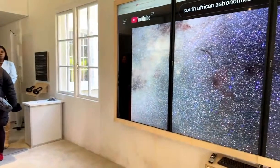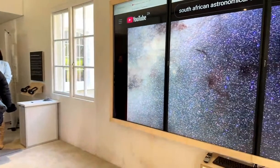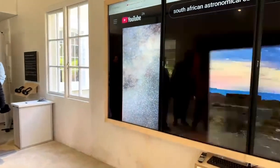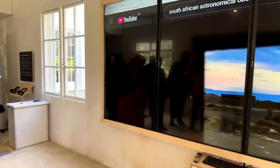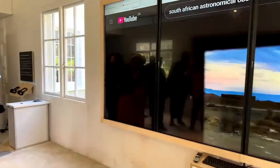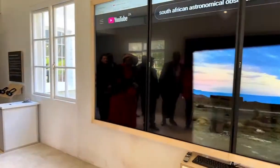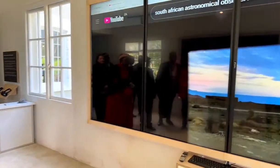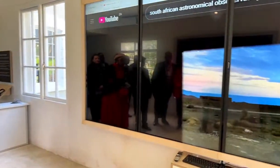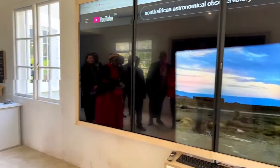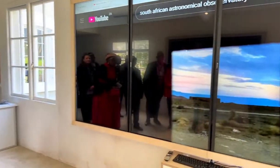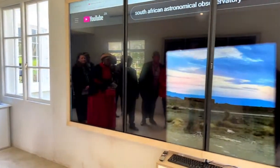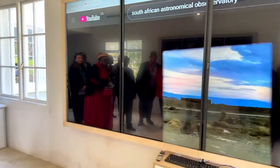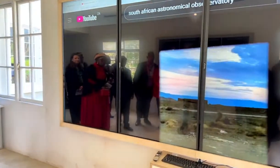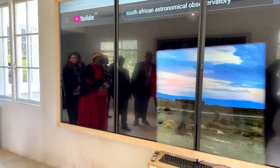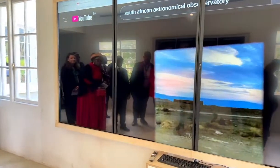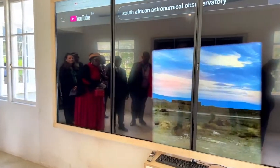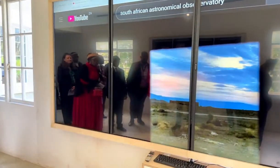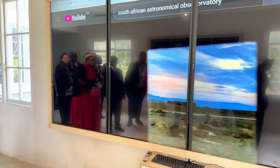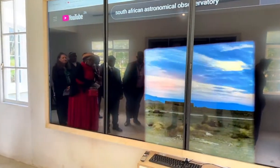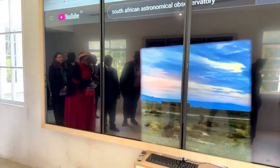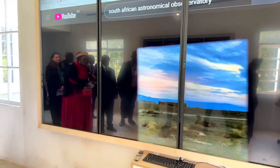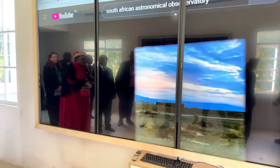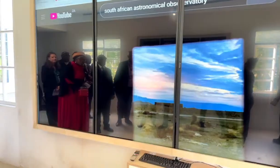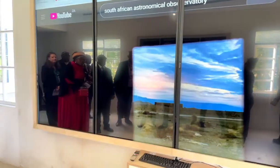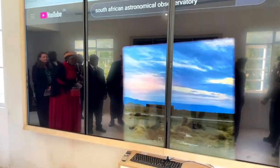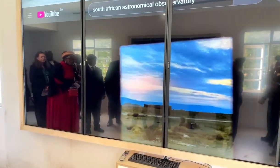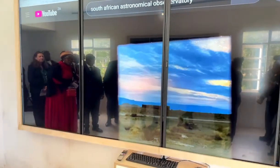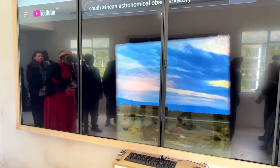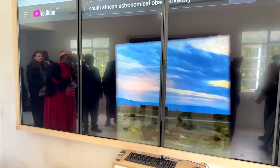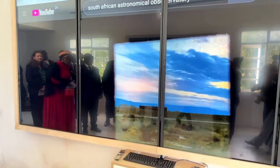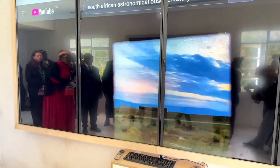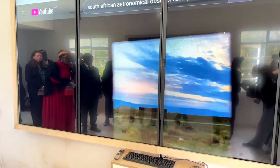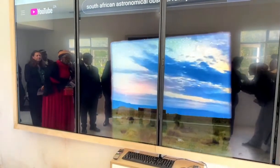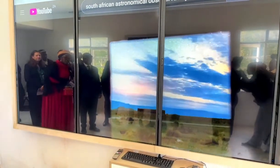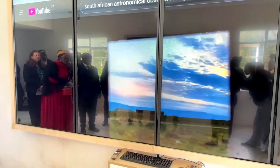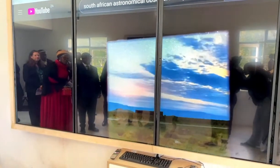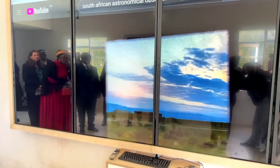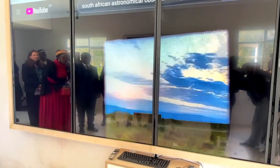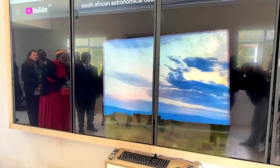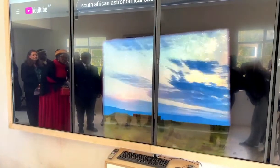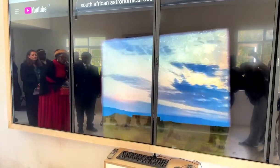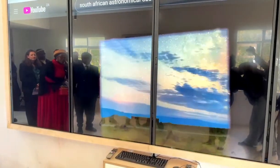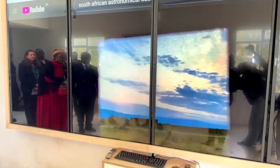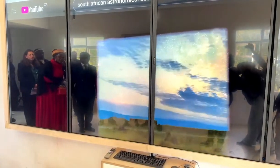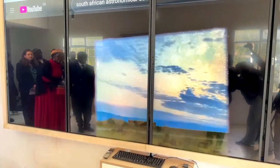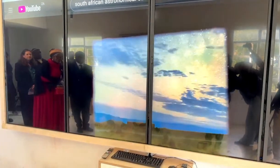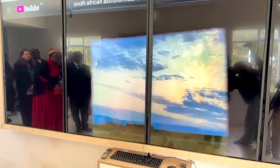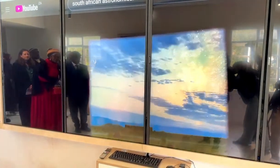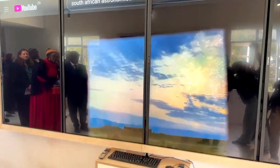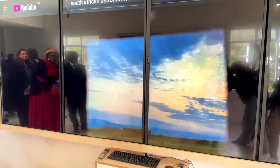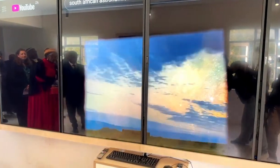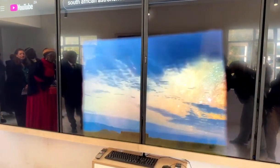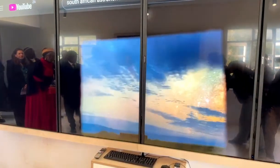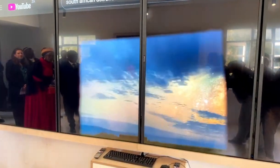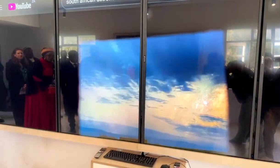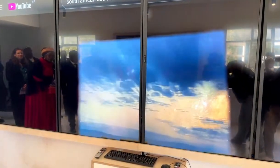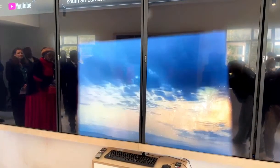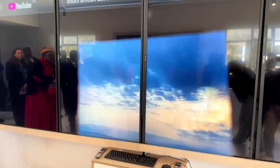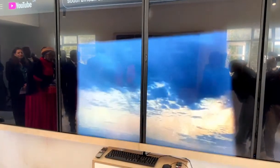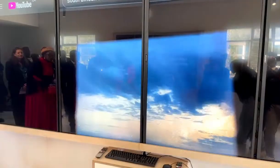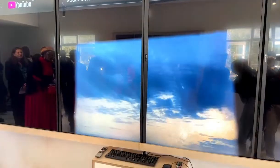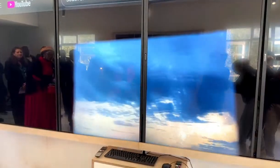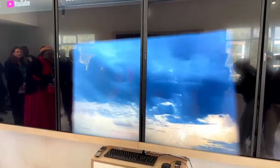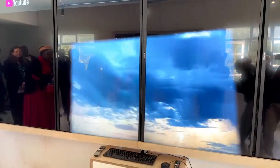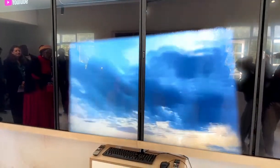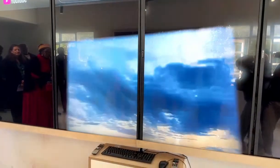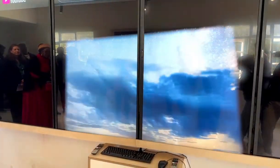to see it as the way our ancestors did, we need to go to the beautiful plateau in Sutherland, and this is some of the views that